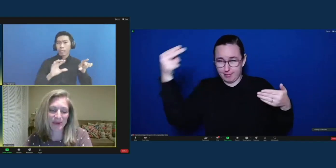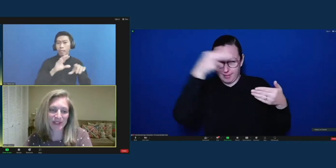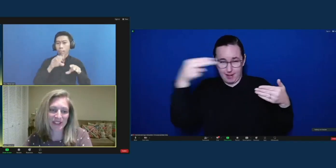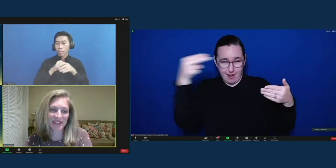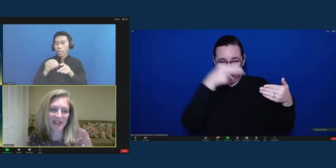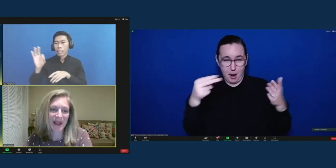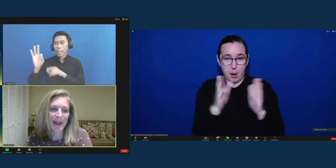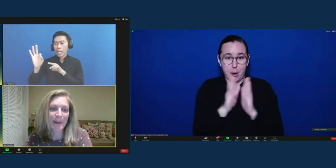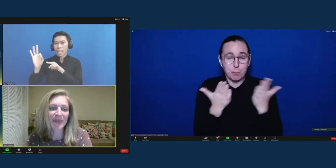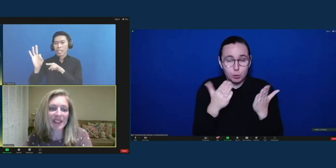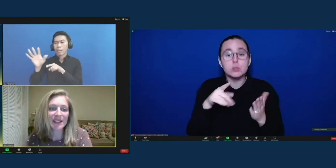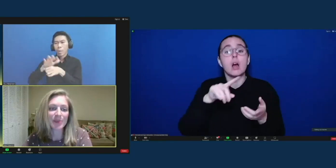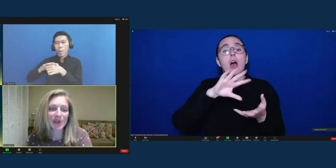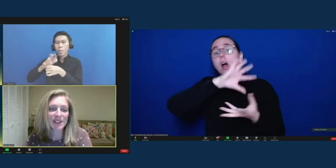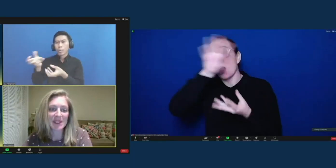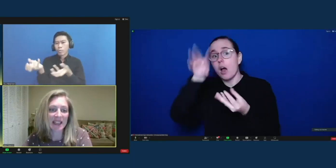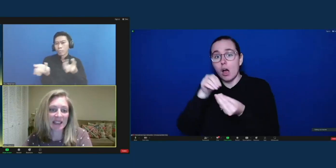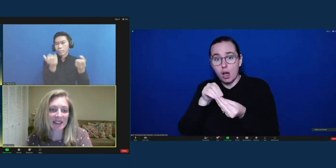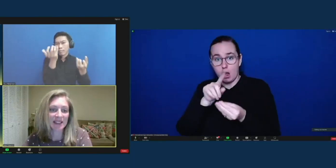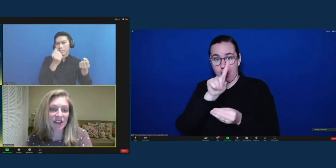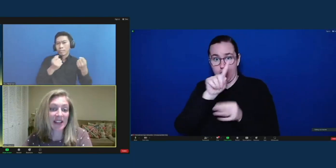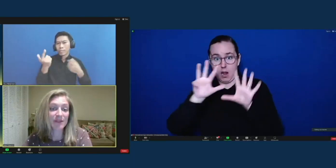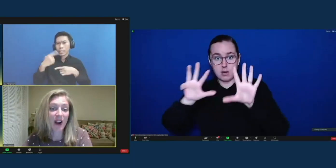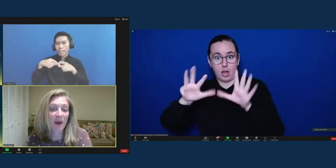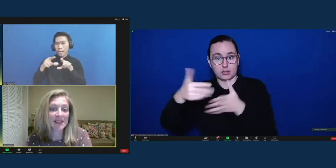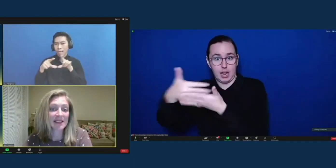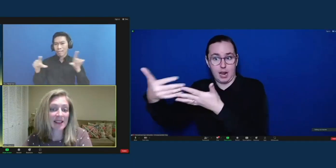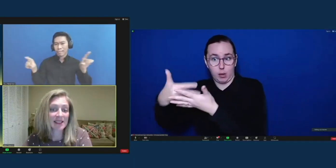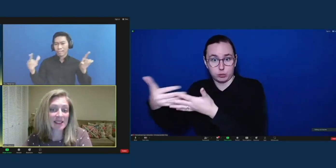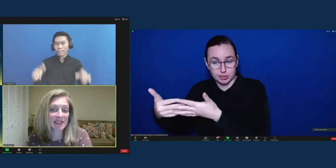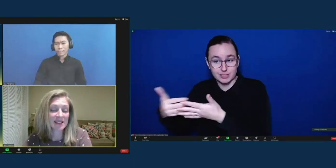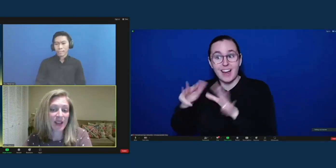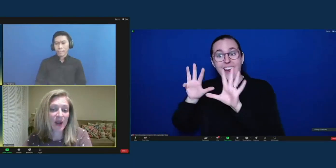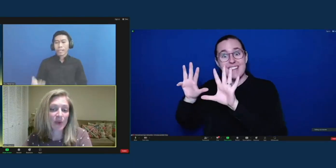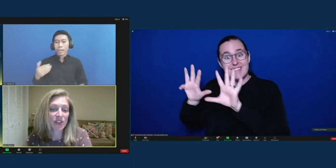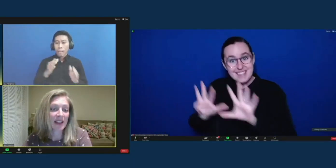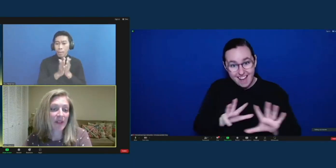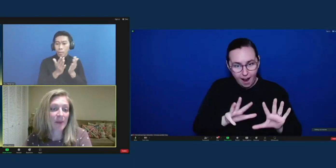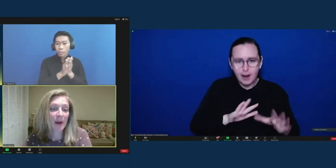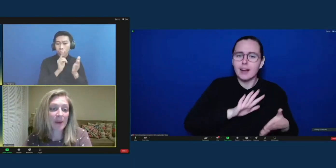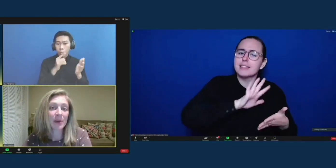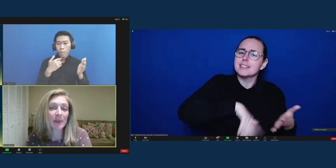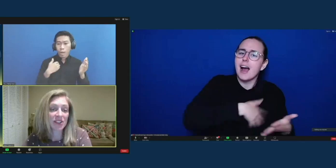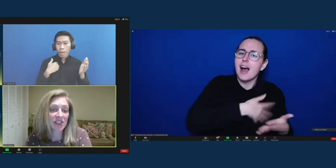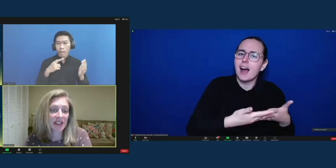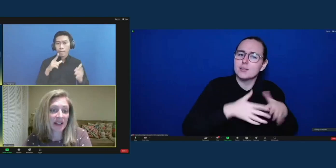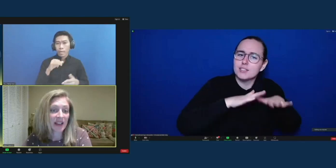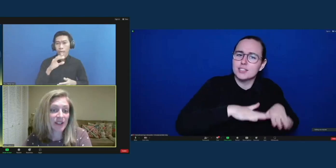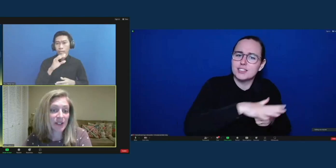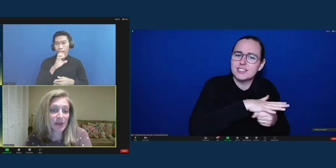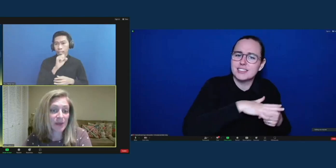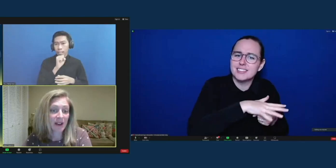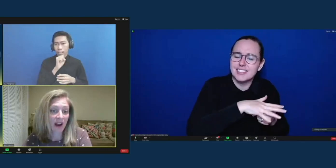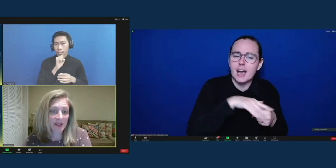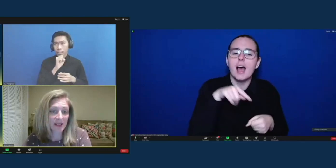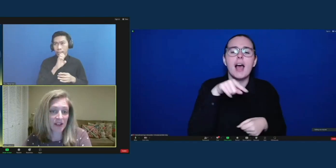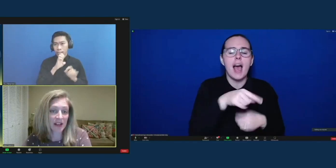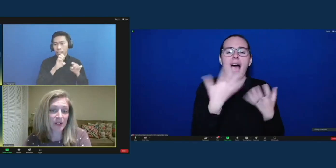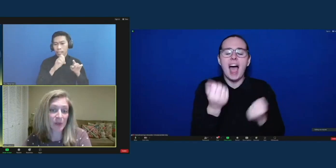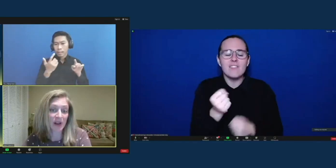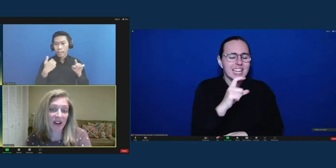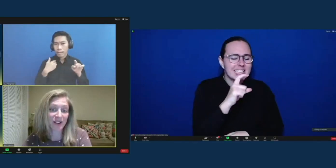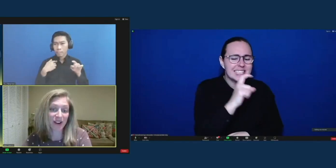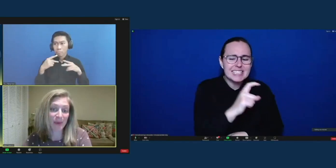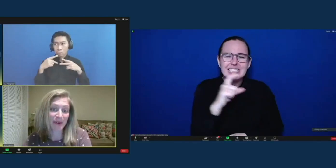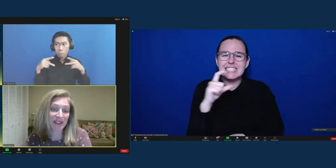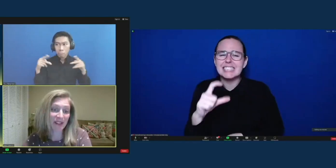sign languages. These books obtained Creative Commons licenses, which allow the public permission to use the content